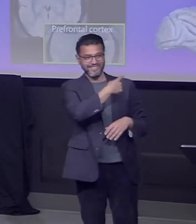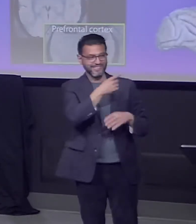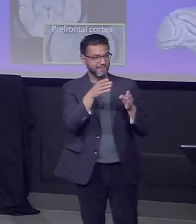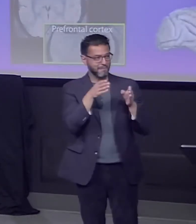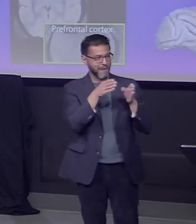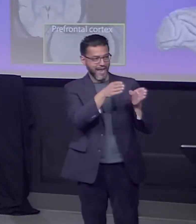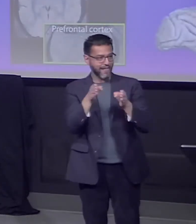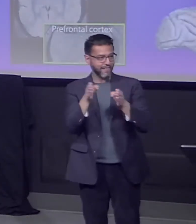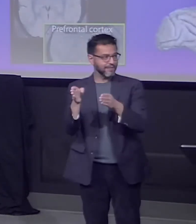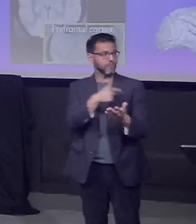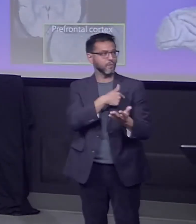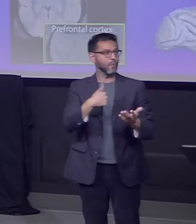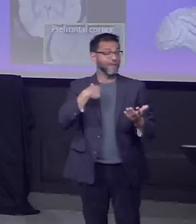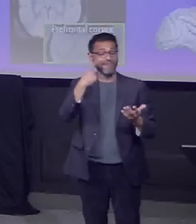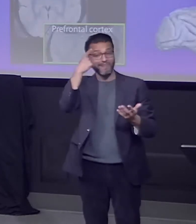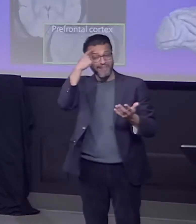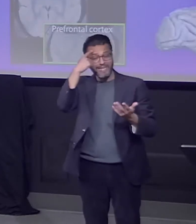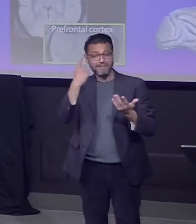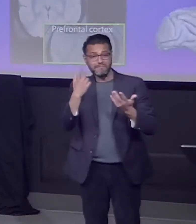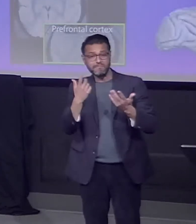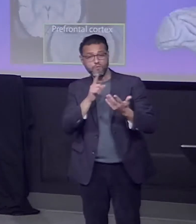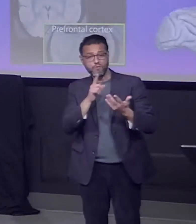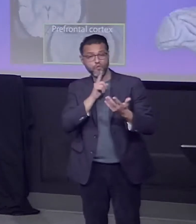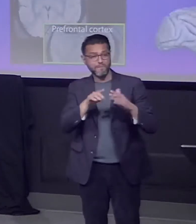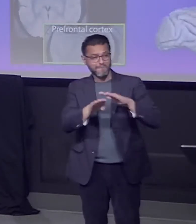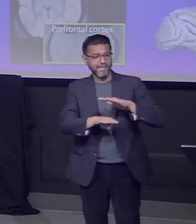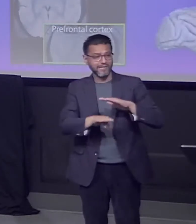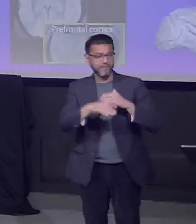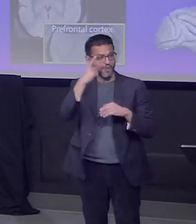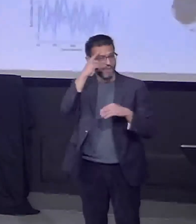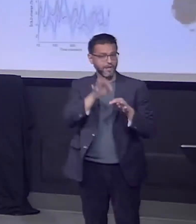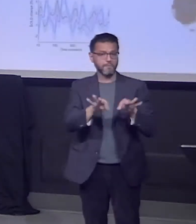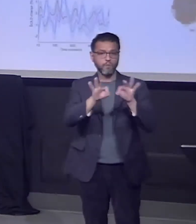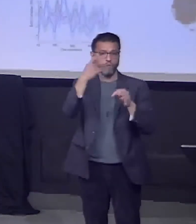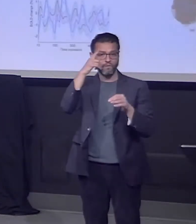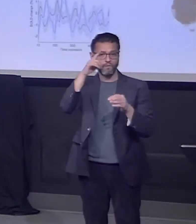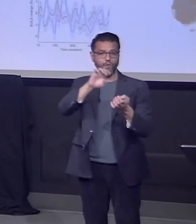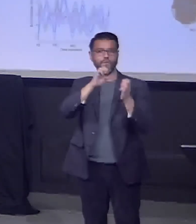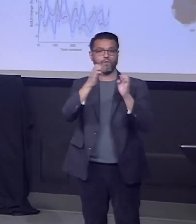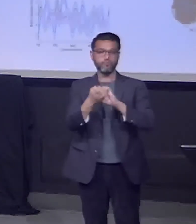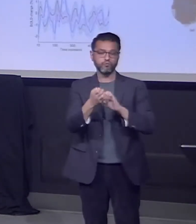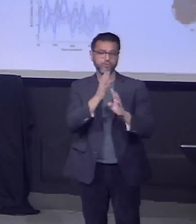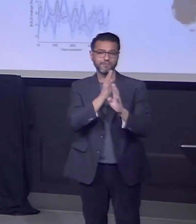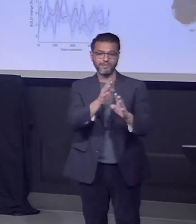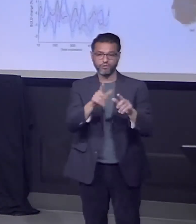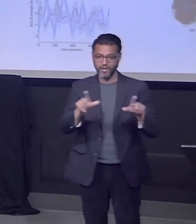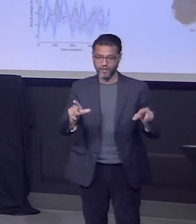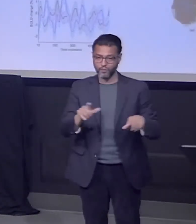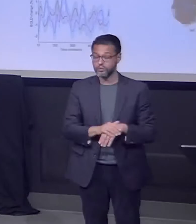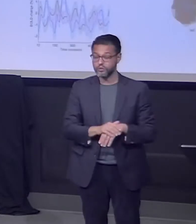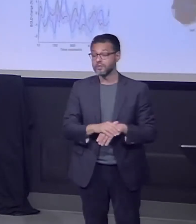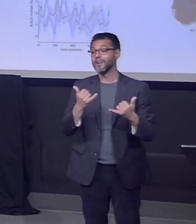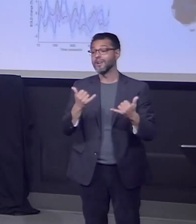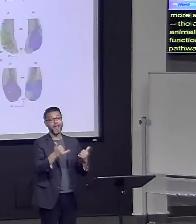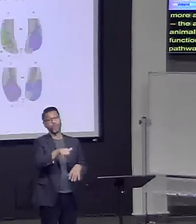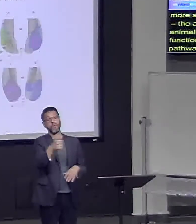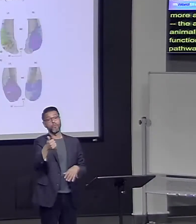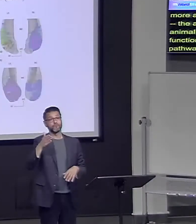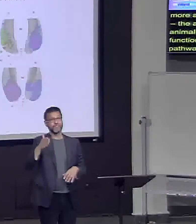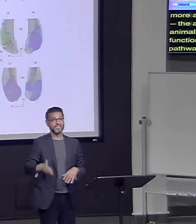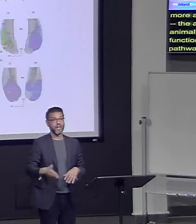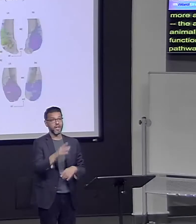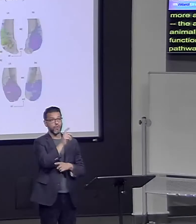pathways, which we think are basic and are important for the evolution of speech and language. On the other side, in the